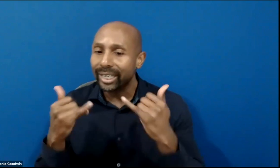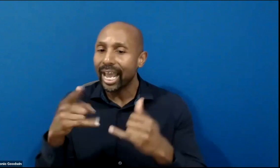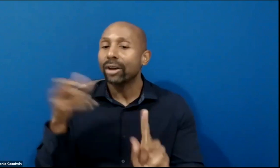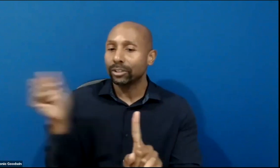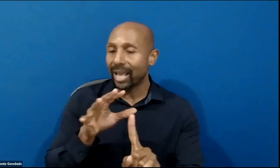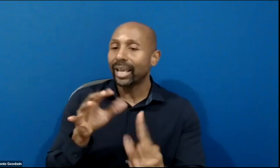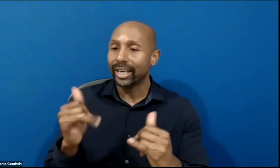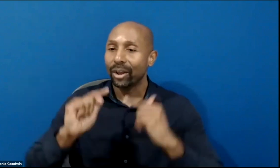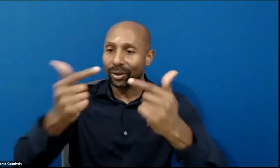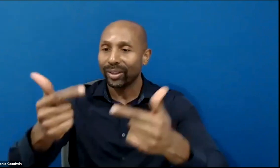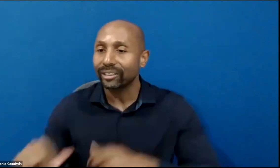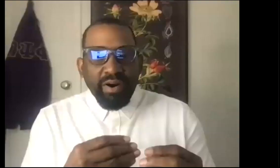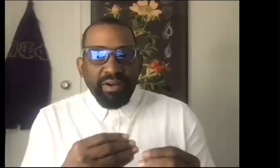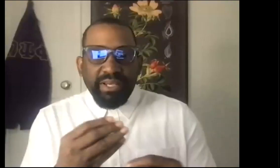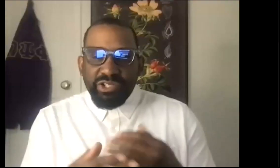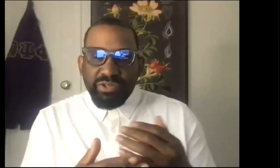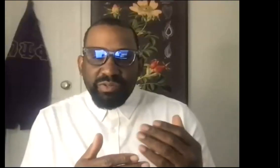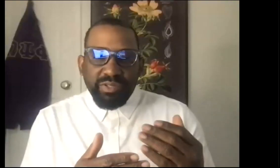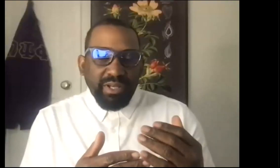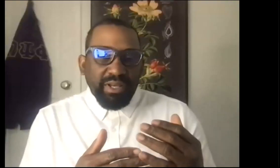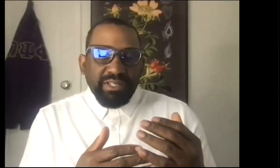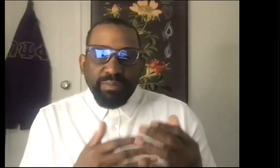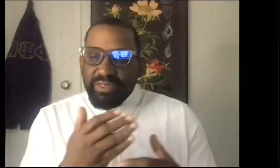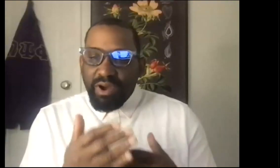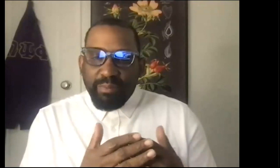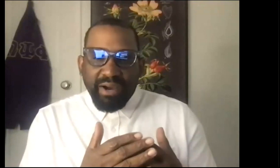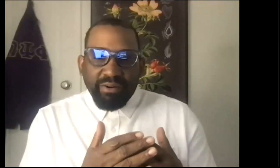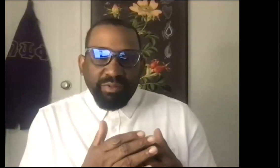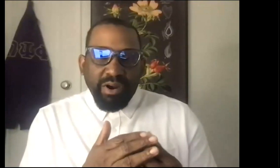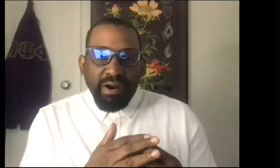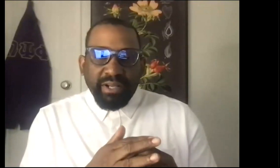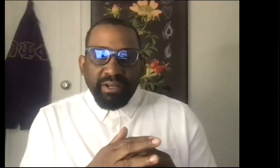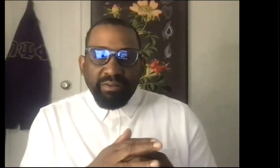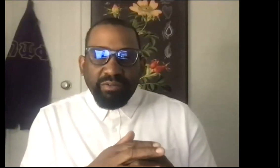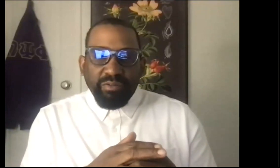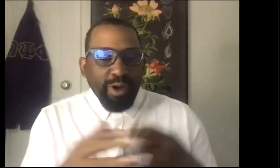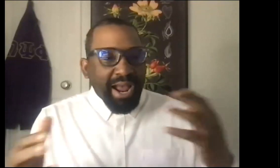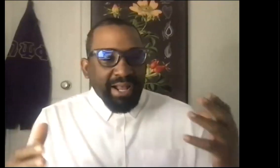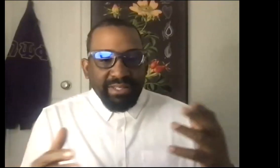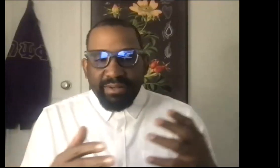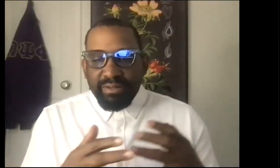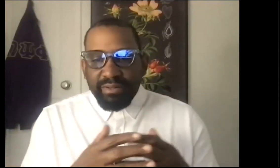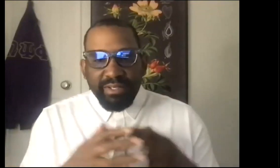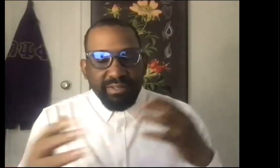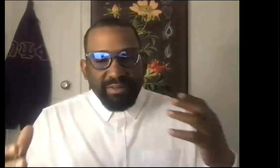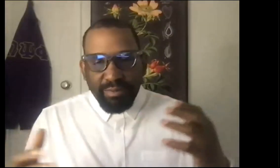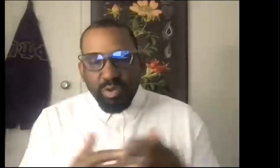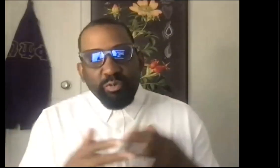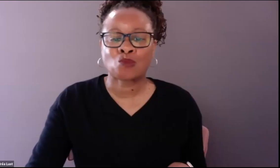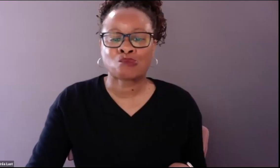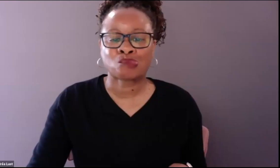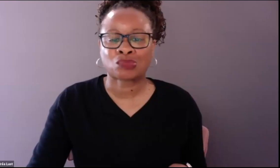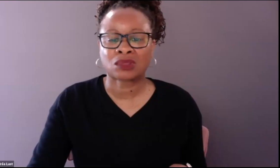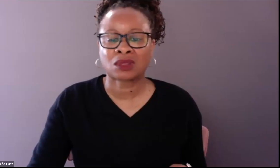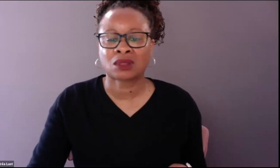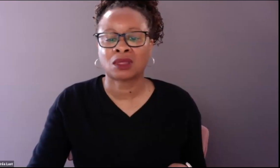any safety concerns or issues to be thought about regarding rides and the